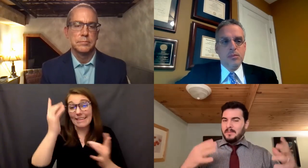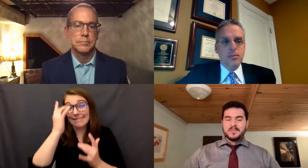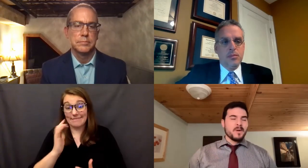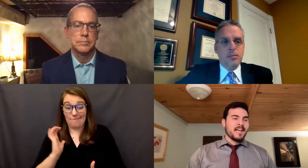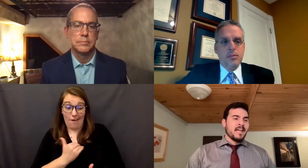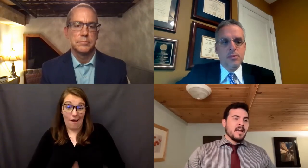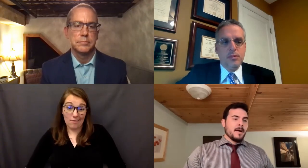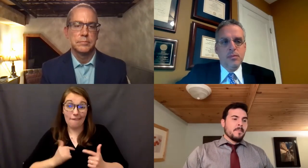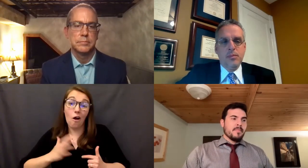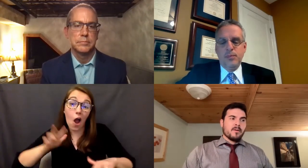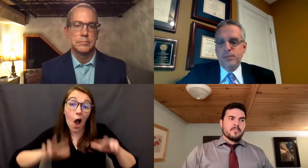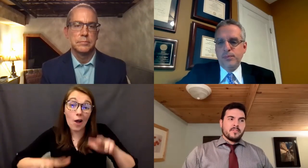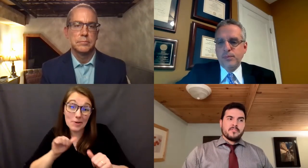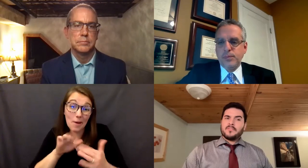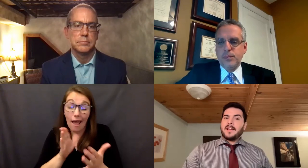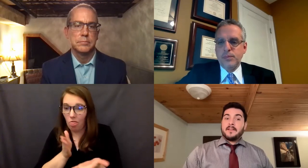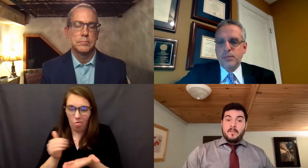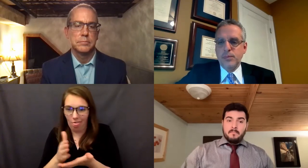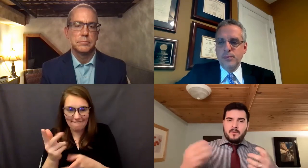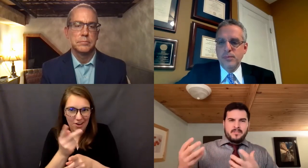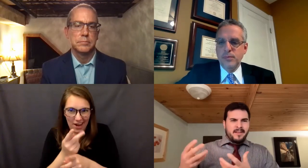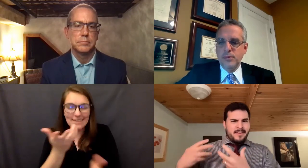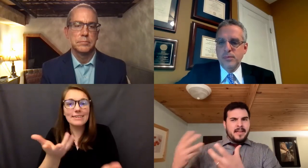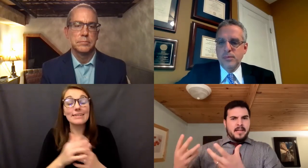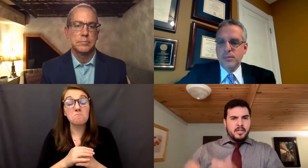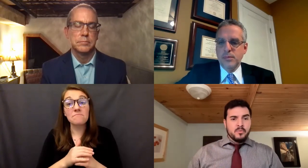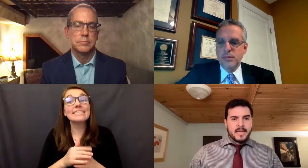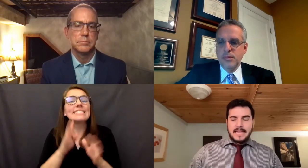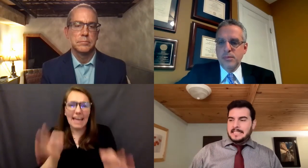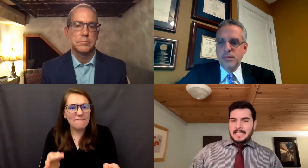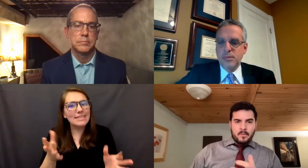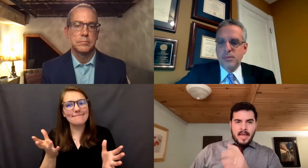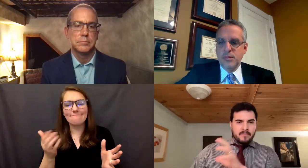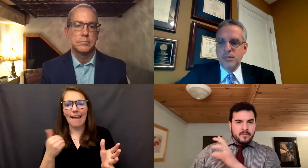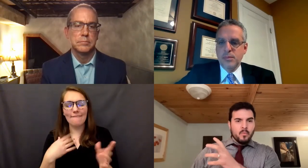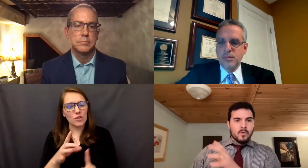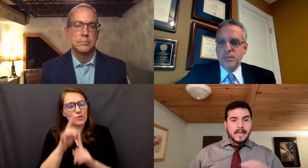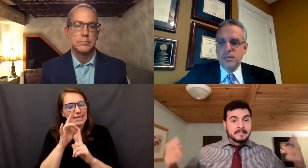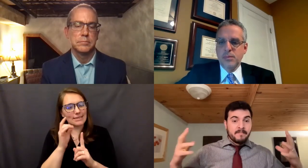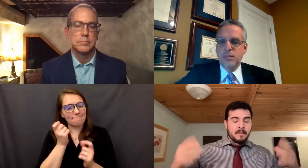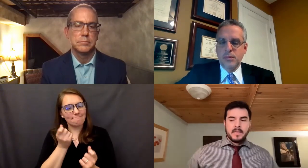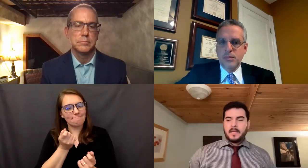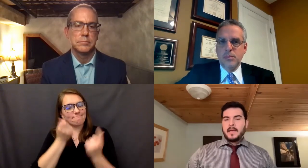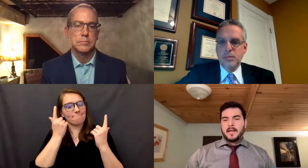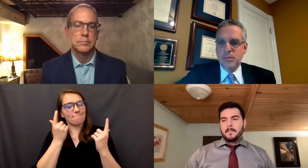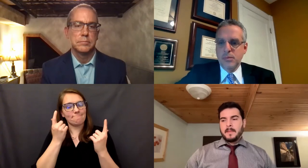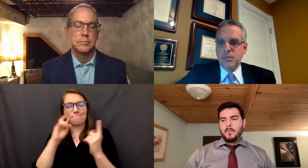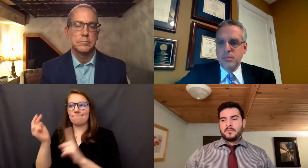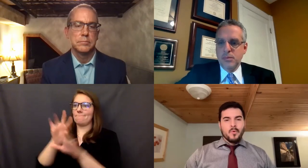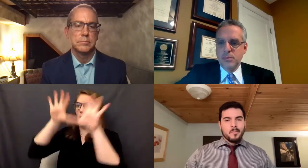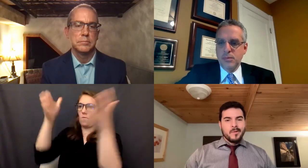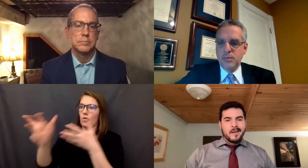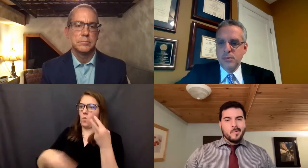own clumsy way. There's a certain kind of, you could say, a unique insight that we have into the world as a family